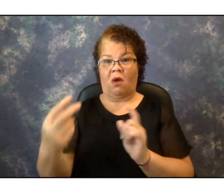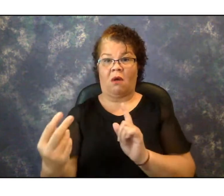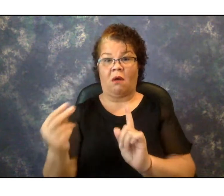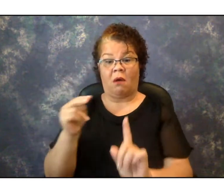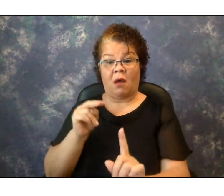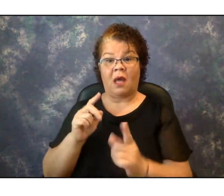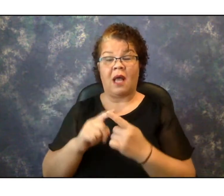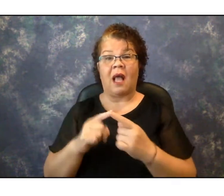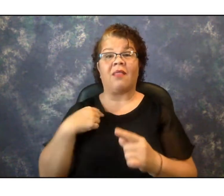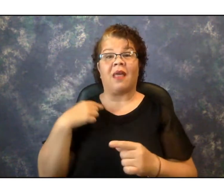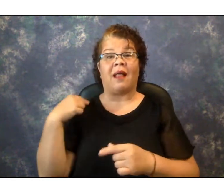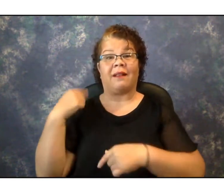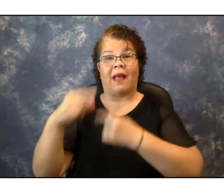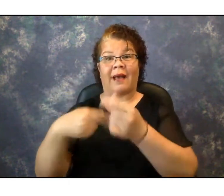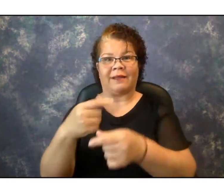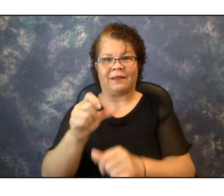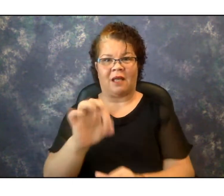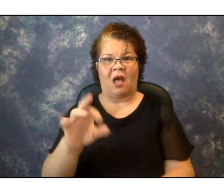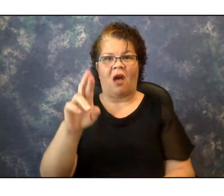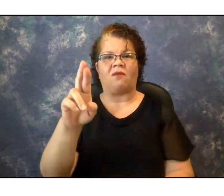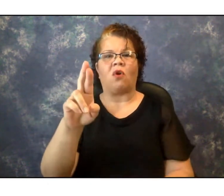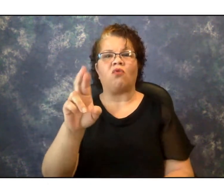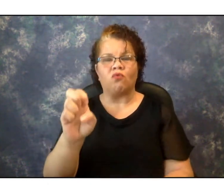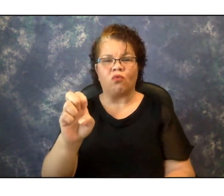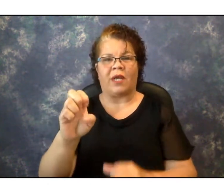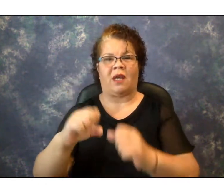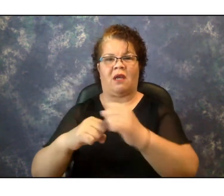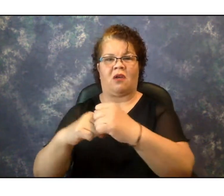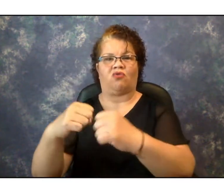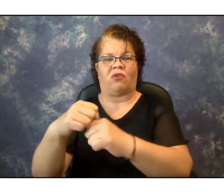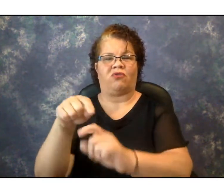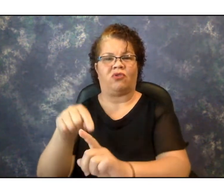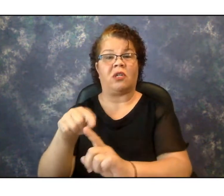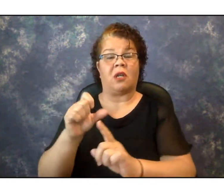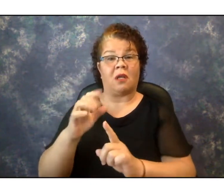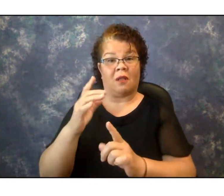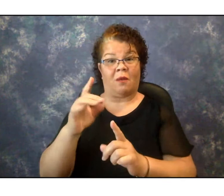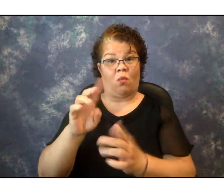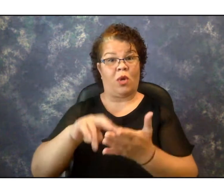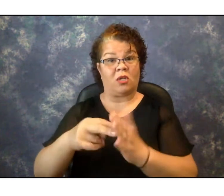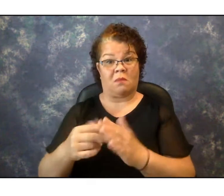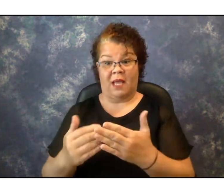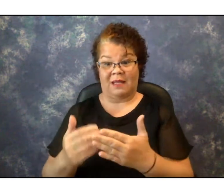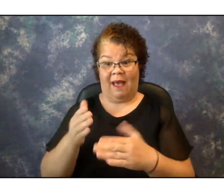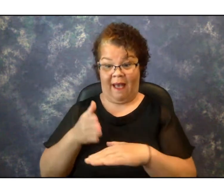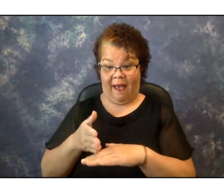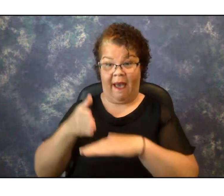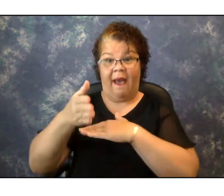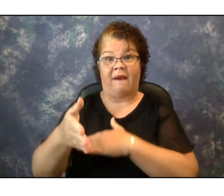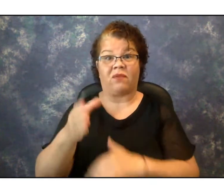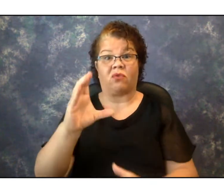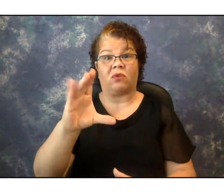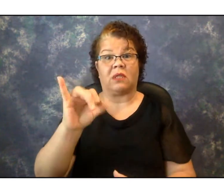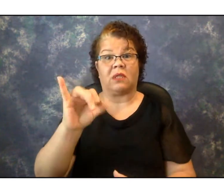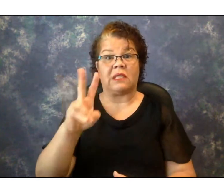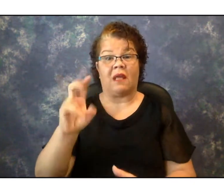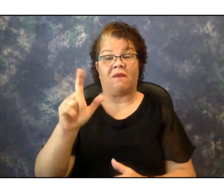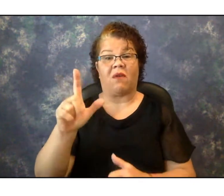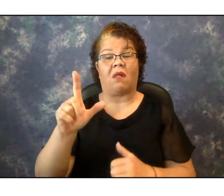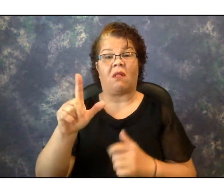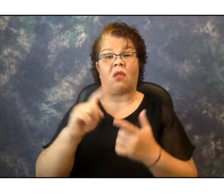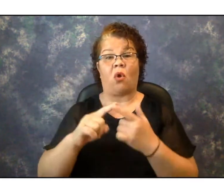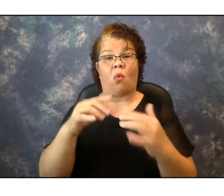the ways that, right after the Civil War, there were these advances, and then they were rolled back, and voting rights